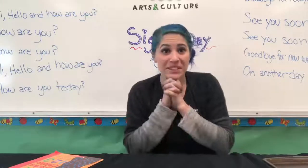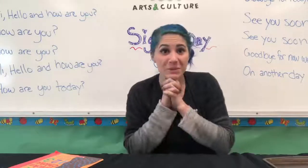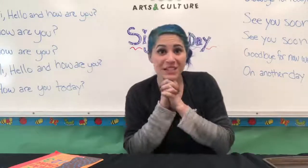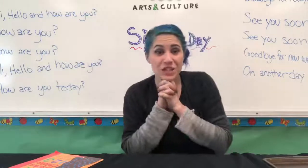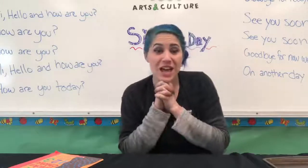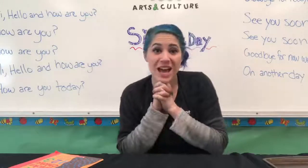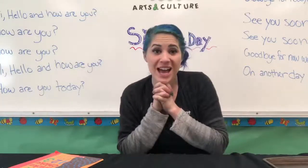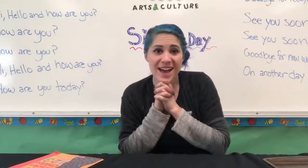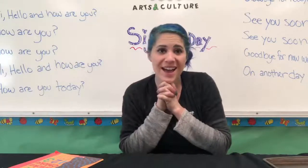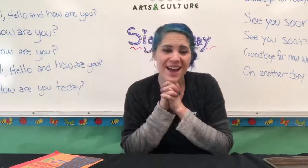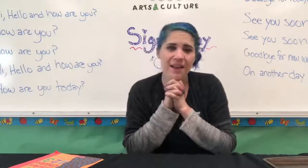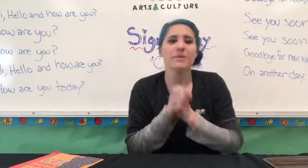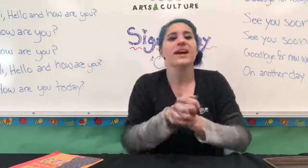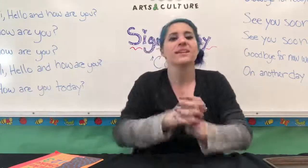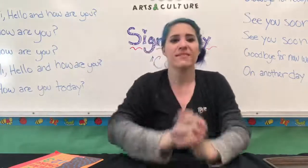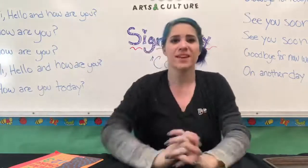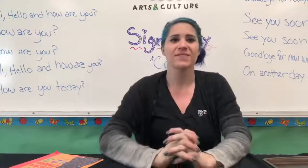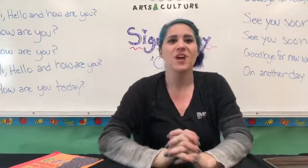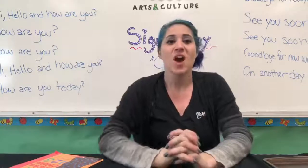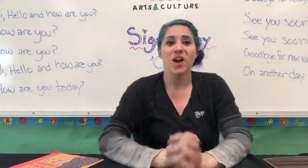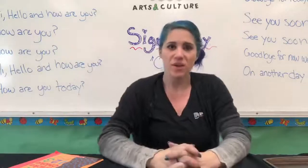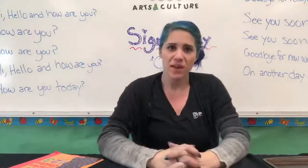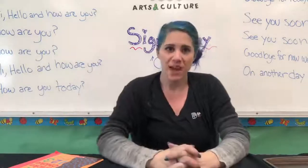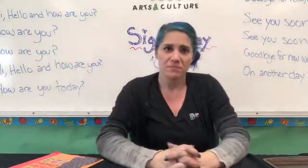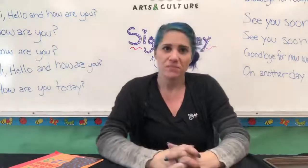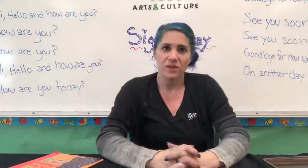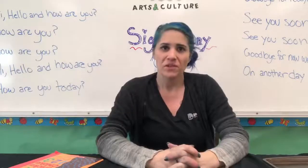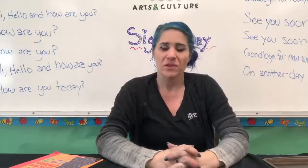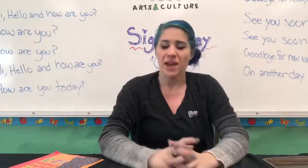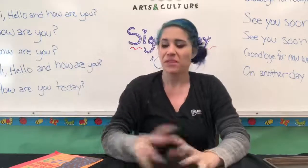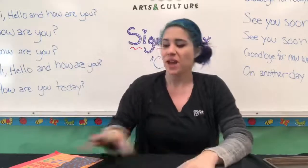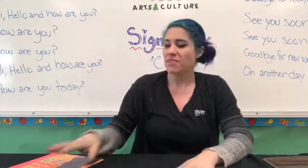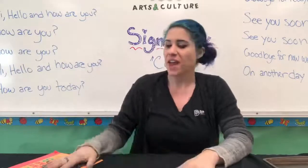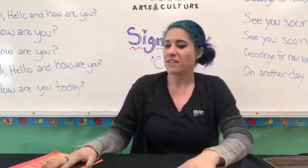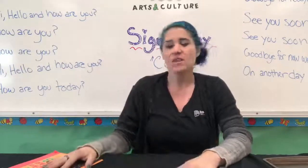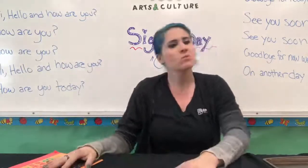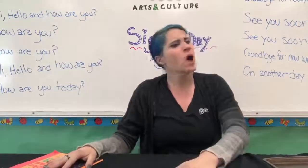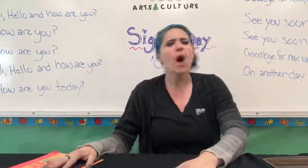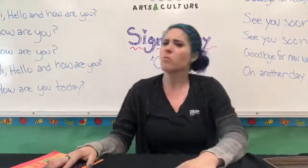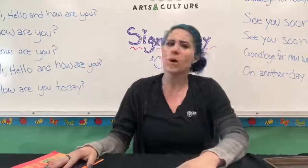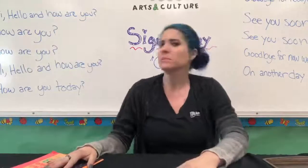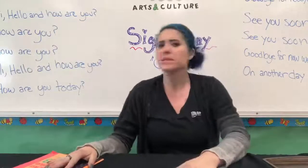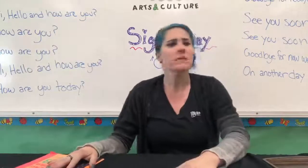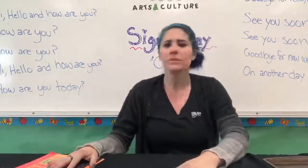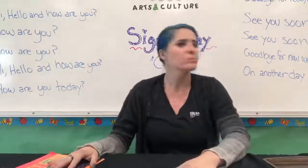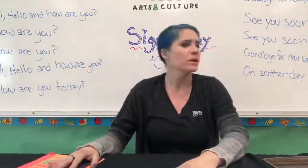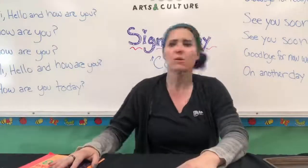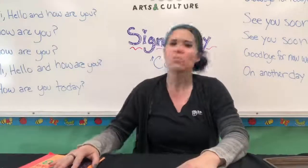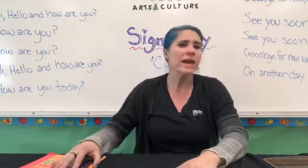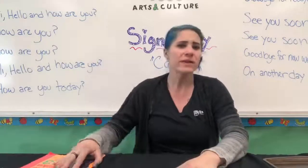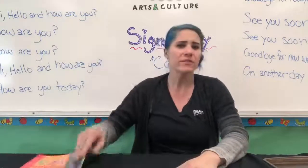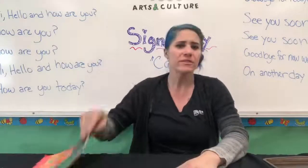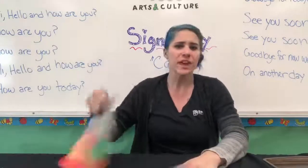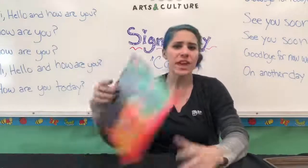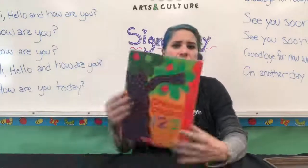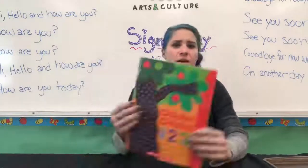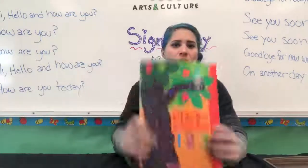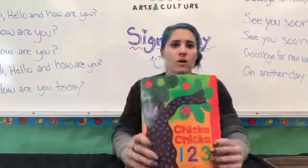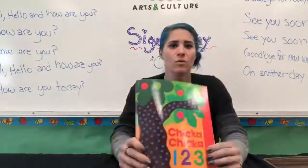Good job, good job. I love it. Okay, so I thought that now that we're all warmed up and we're awake for the day, we